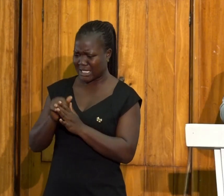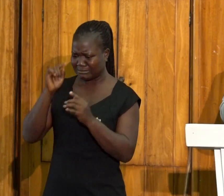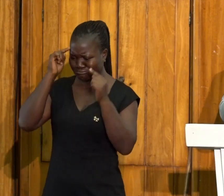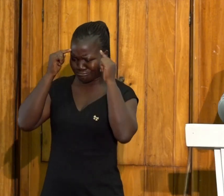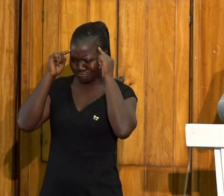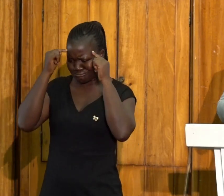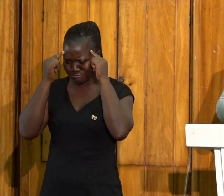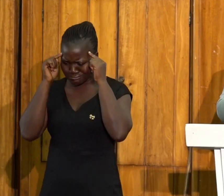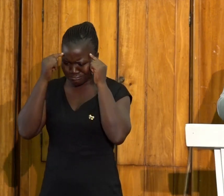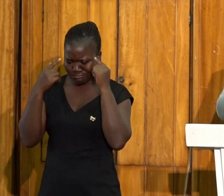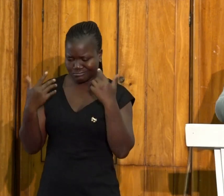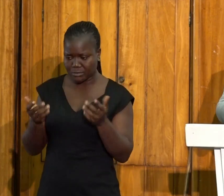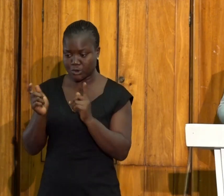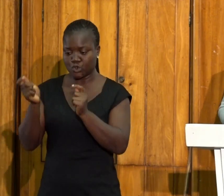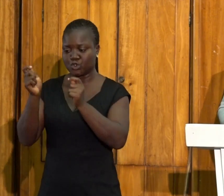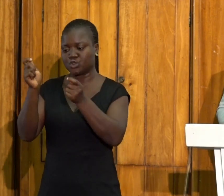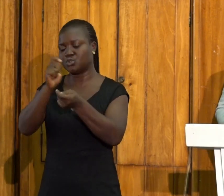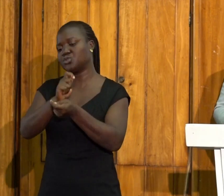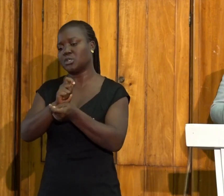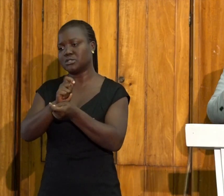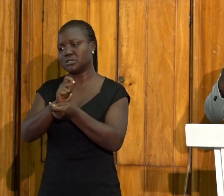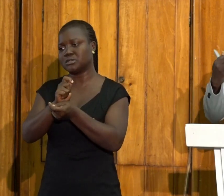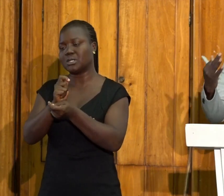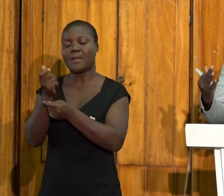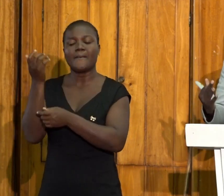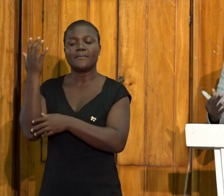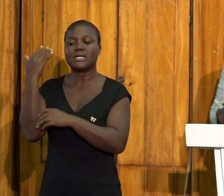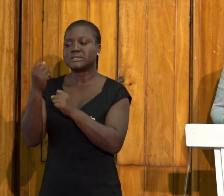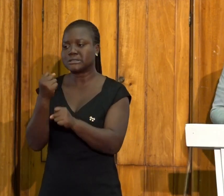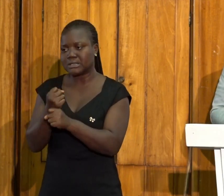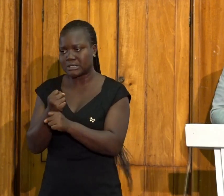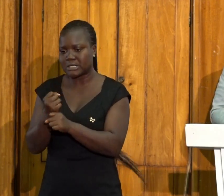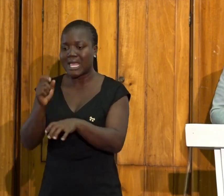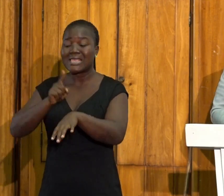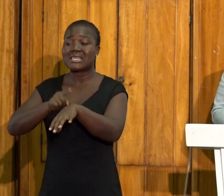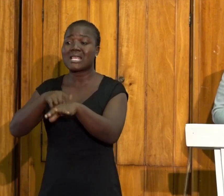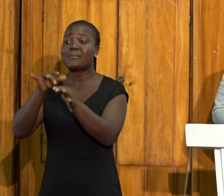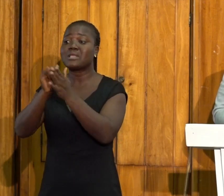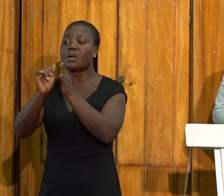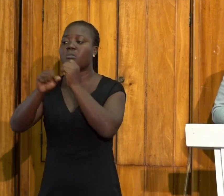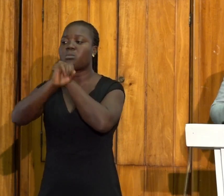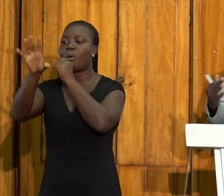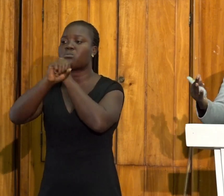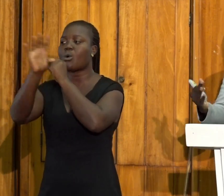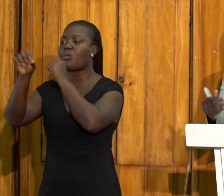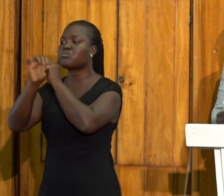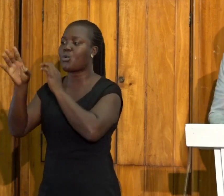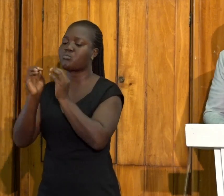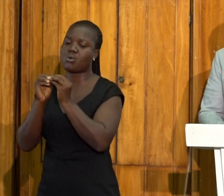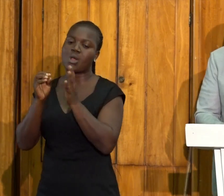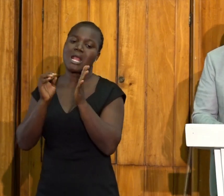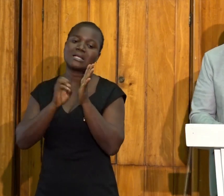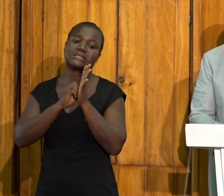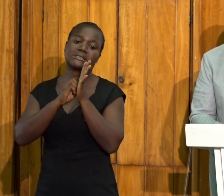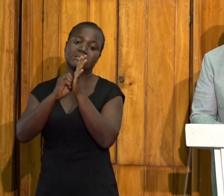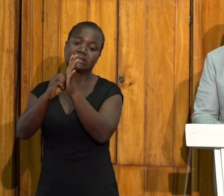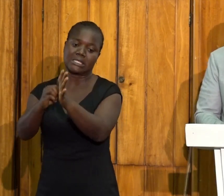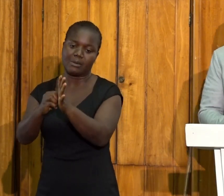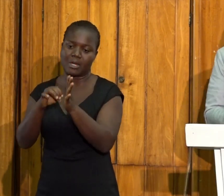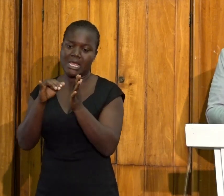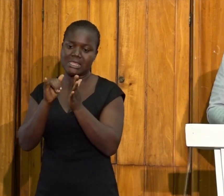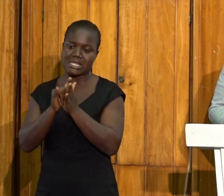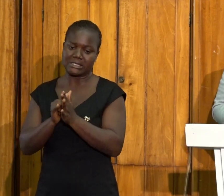thinking actually changed over time, where advocates, stakeholders, like for example the phases